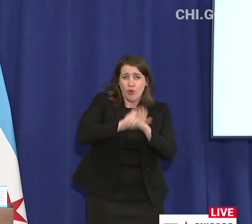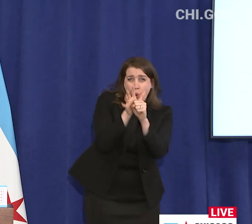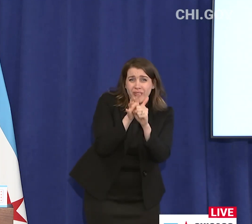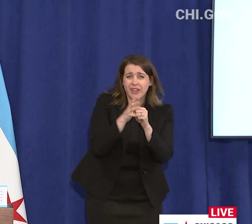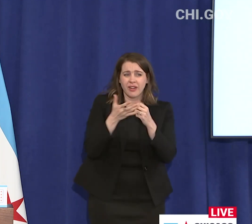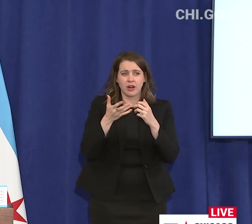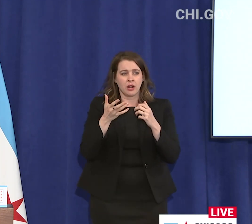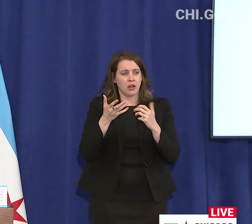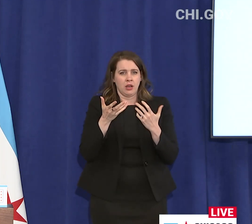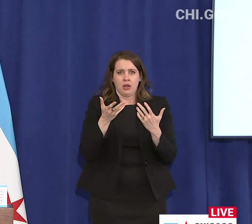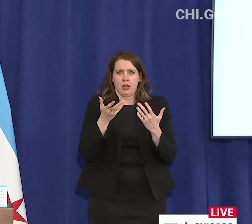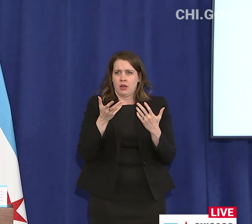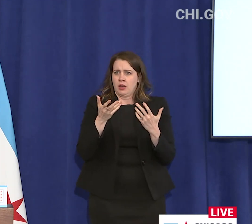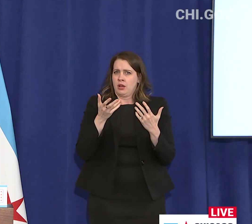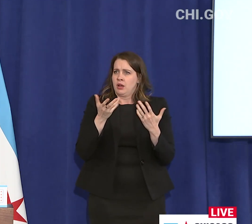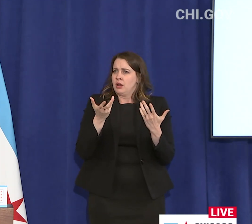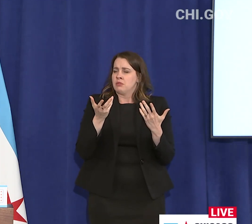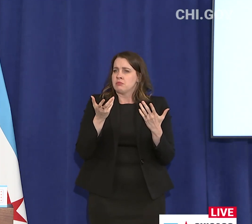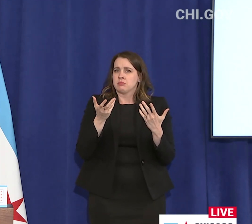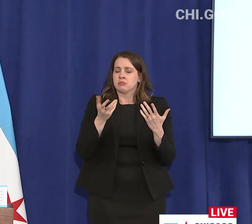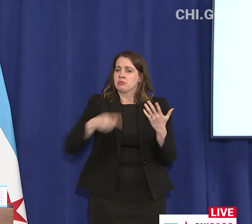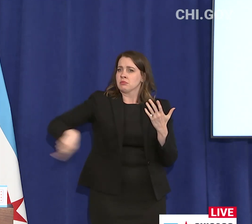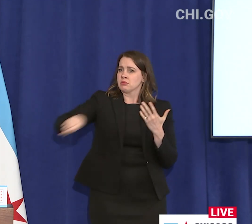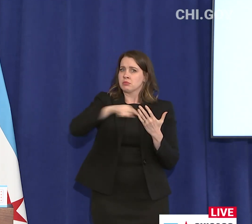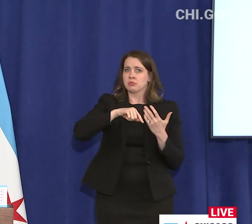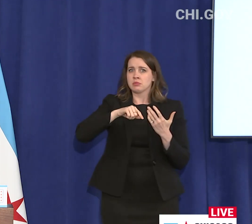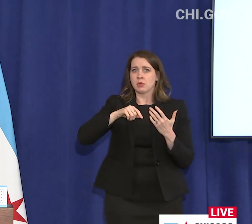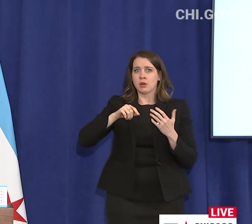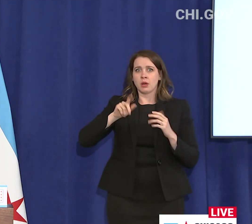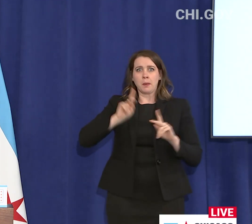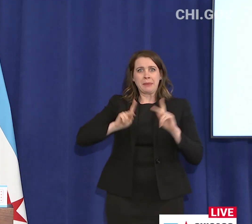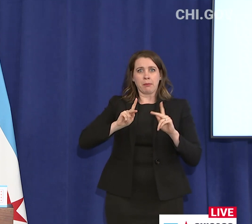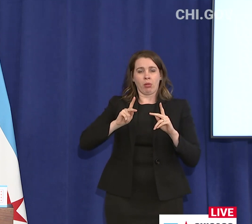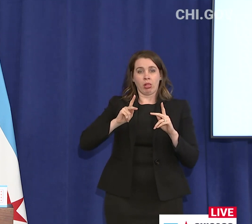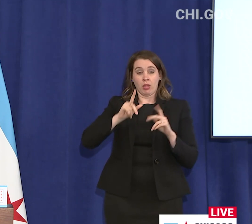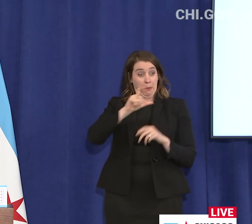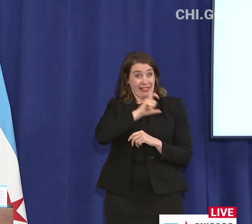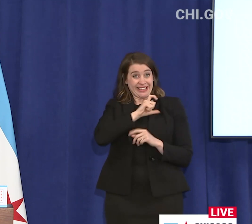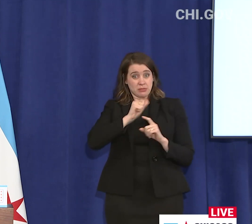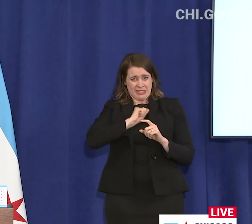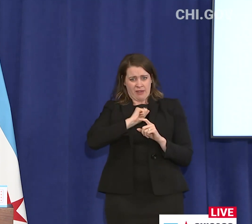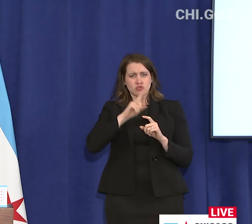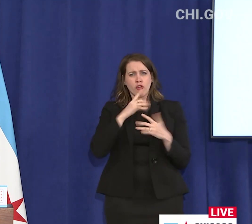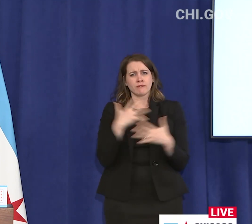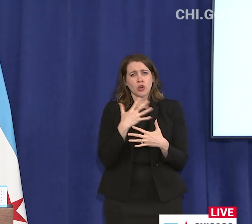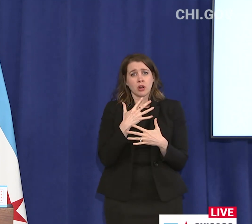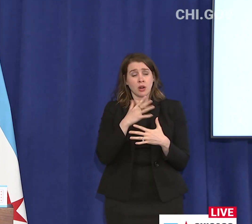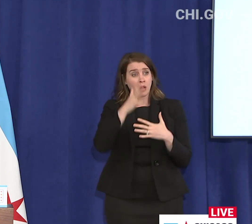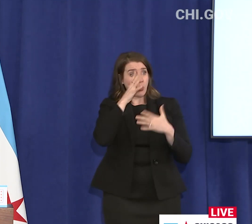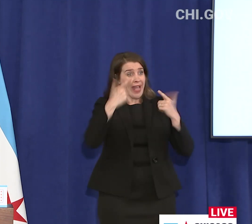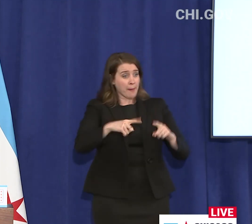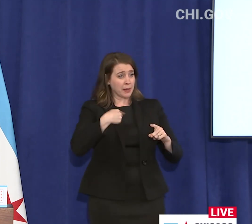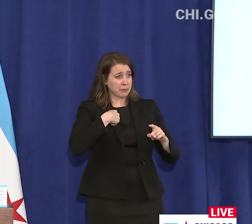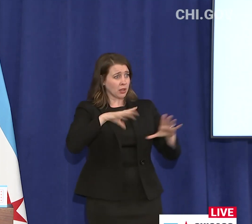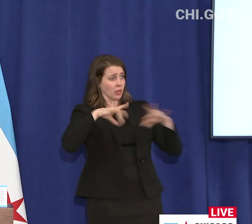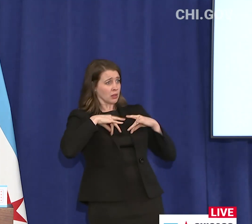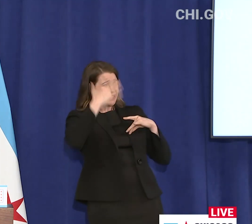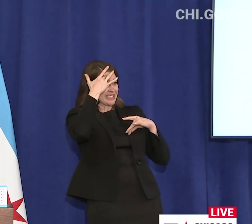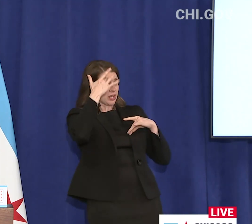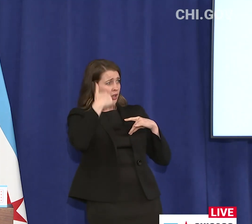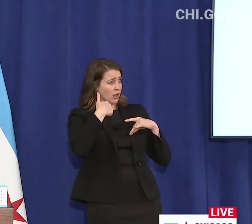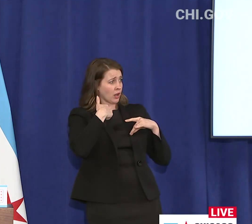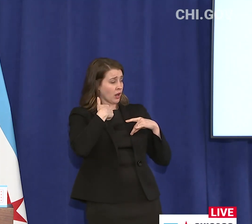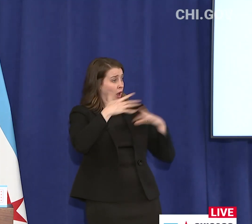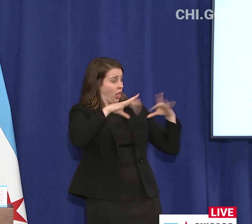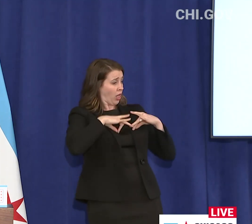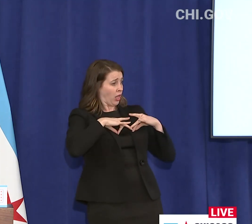that every man and woman in the police department has to have about, am I going to be the next person? Am I going to get sick? Am